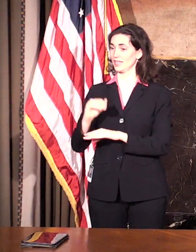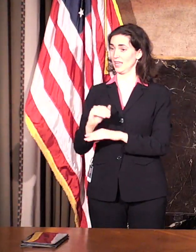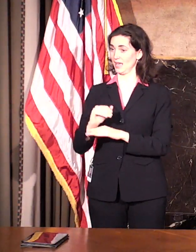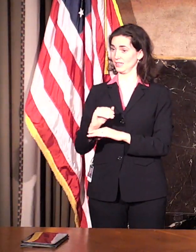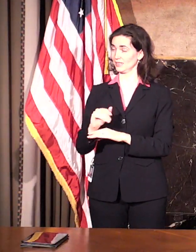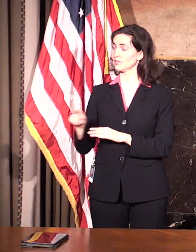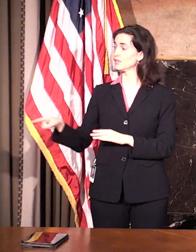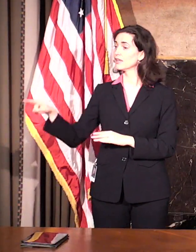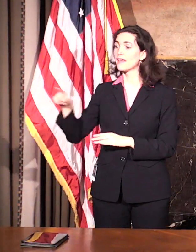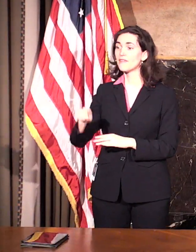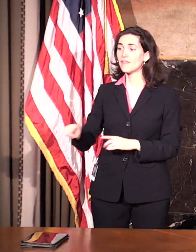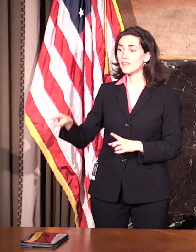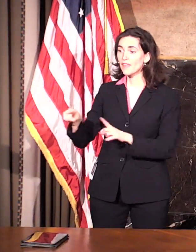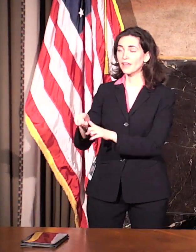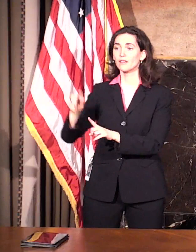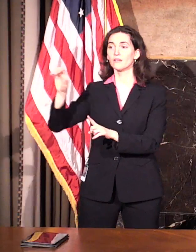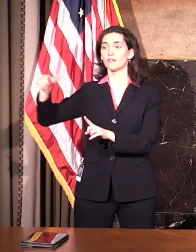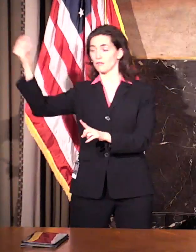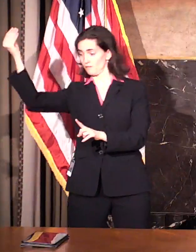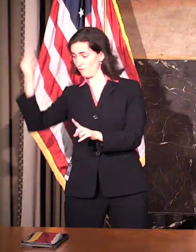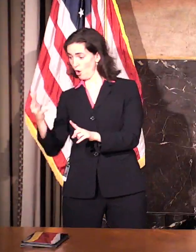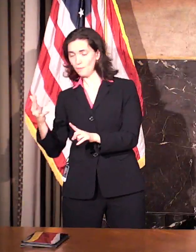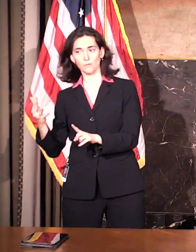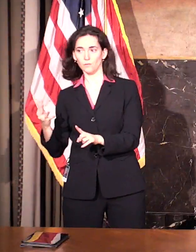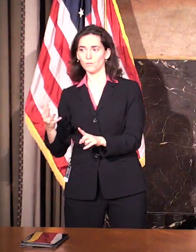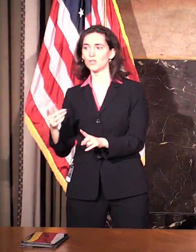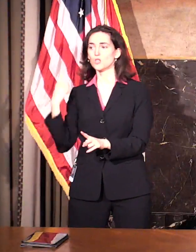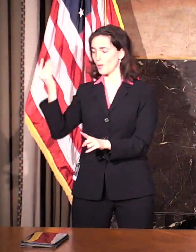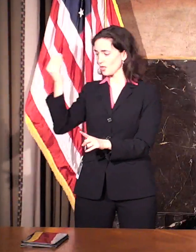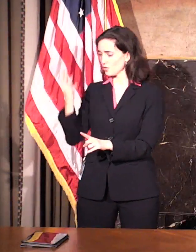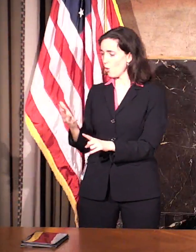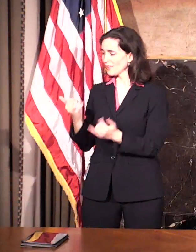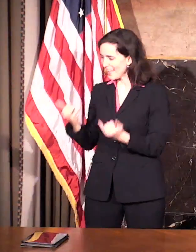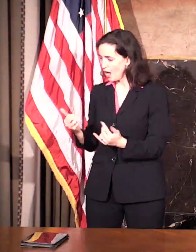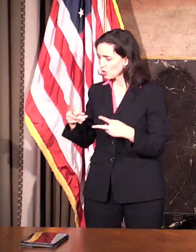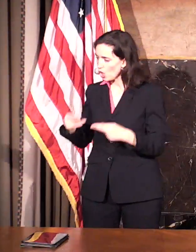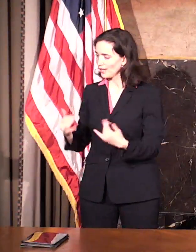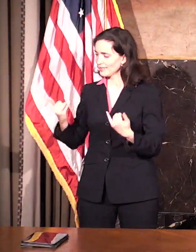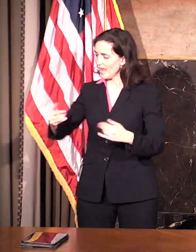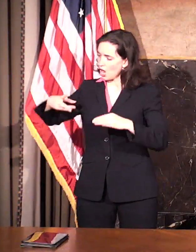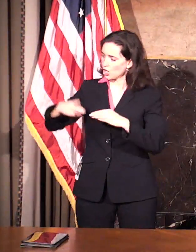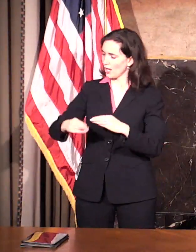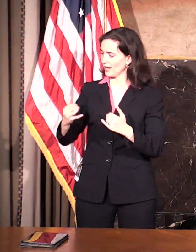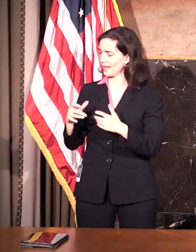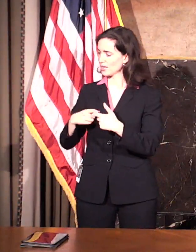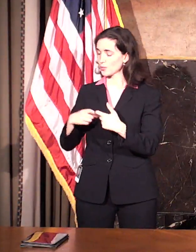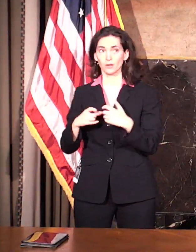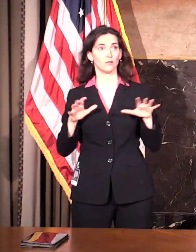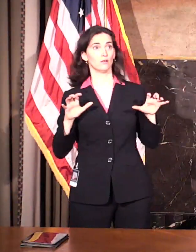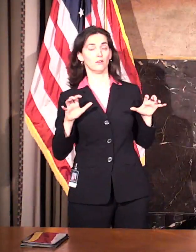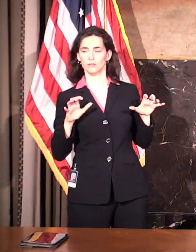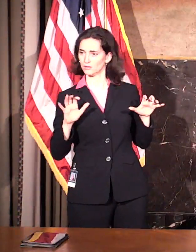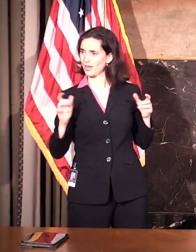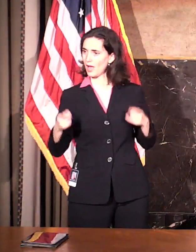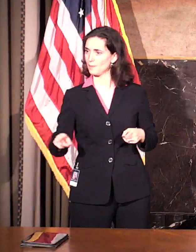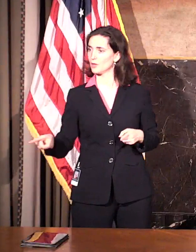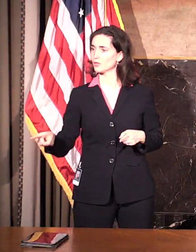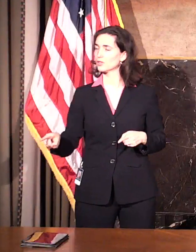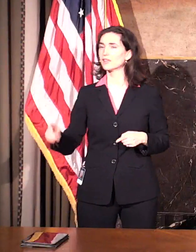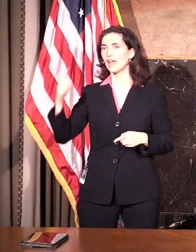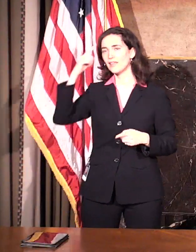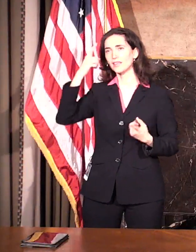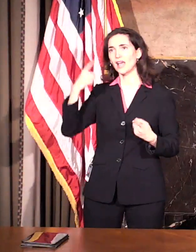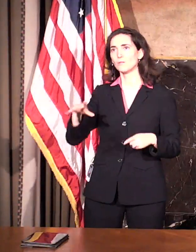given advance notification. They were told, you have to do this, you have to do it now. And it was literally the case that I think it was